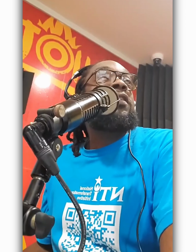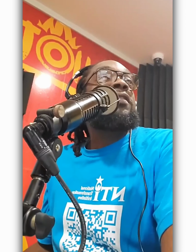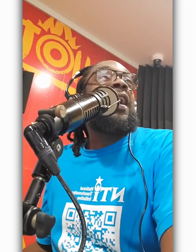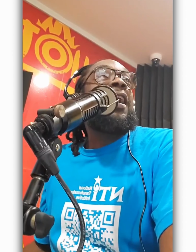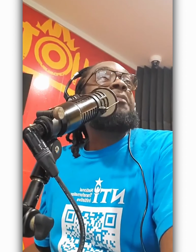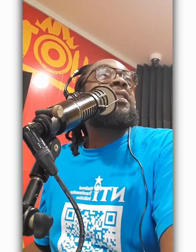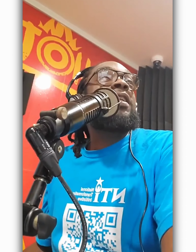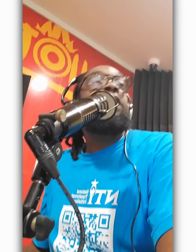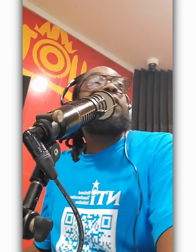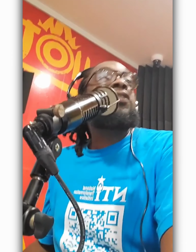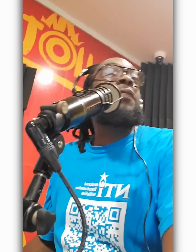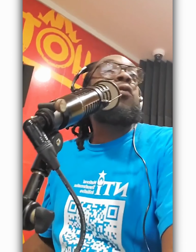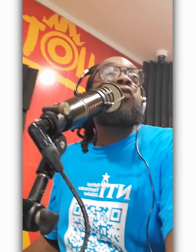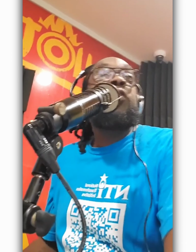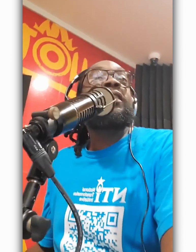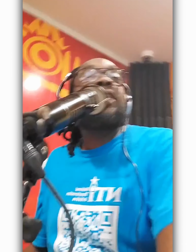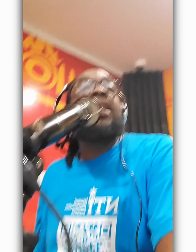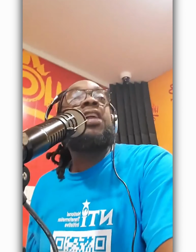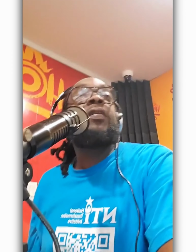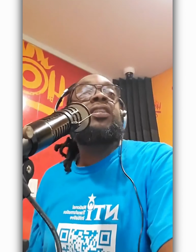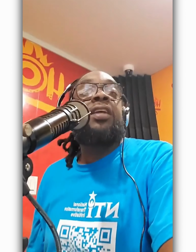to seek information about doing sign language.